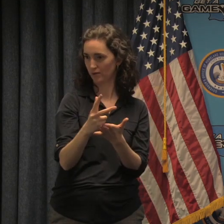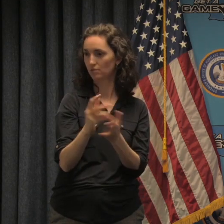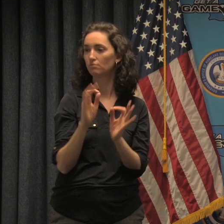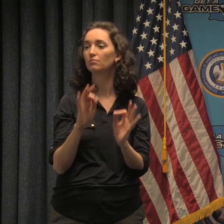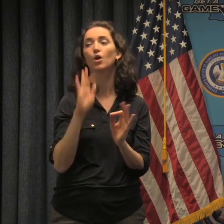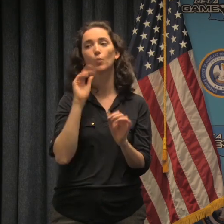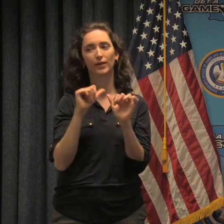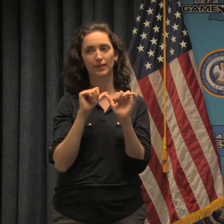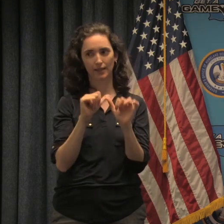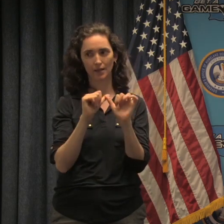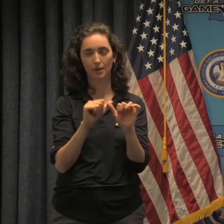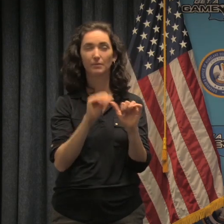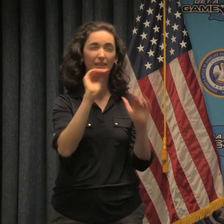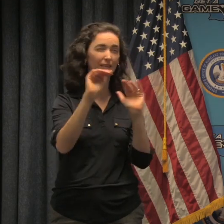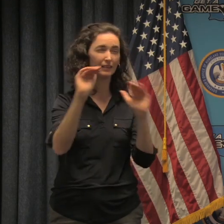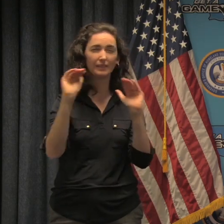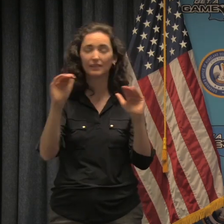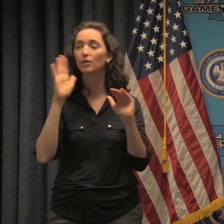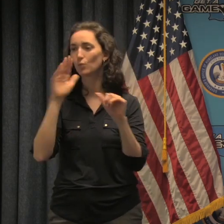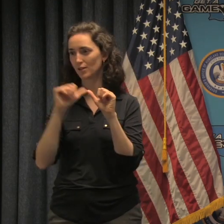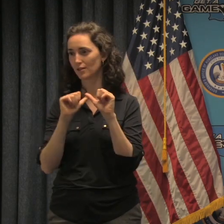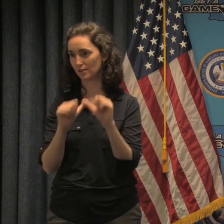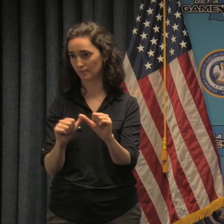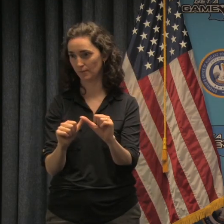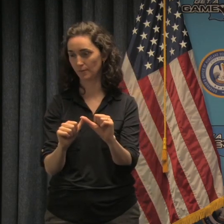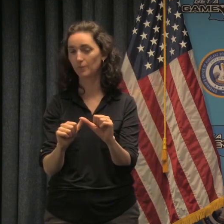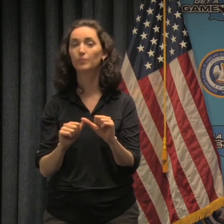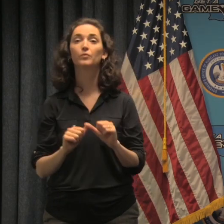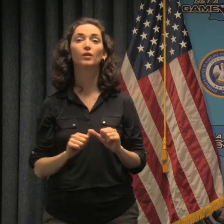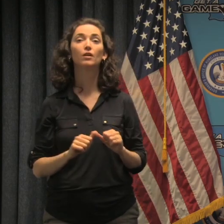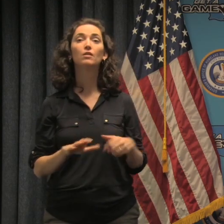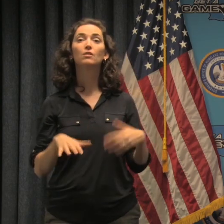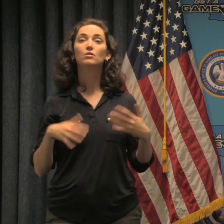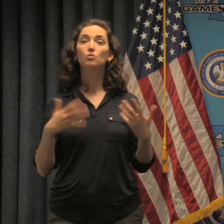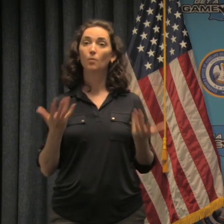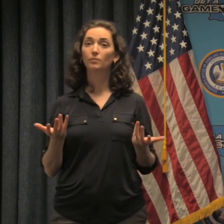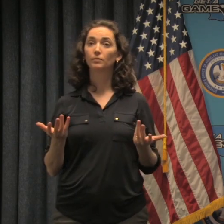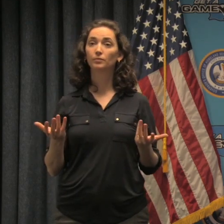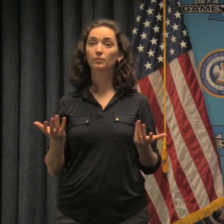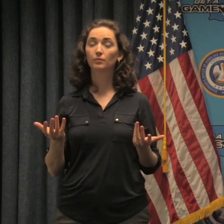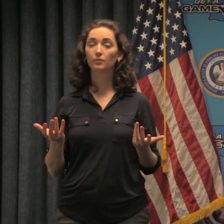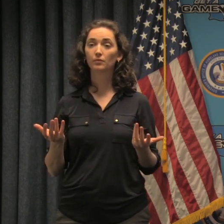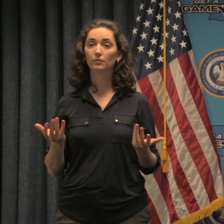that everywhere that we can. And so when we do that, we